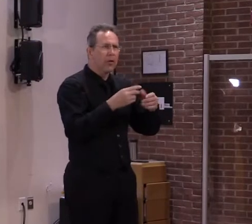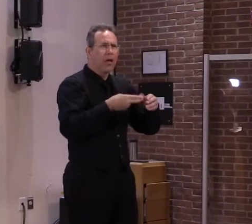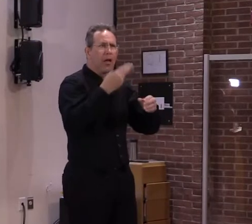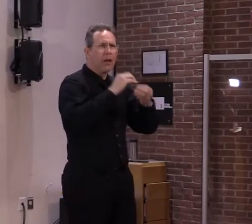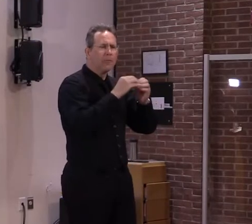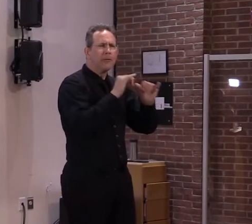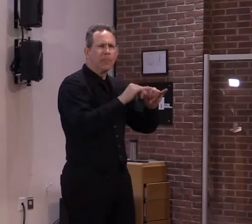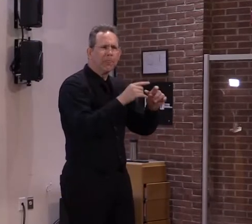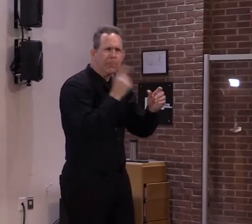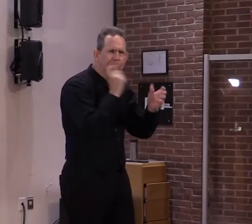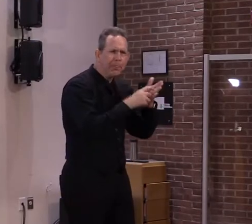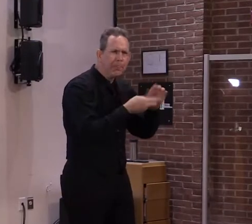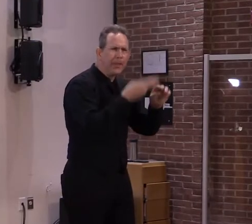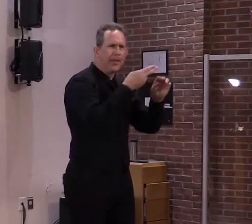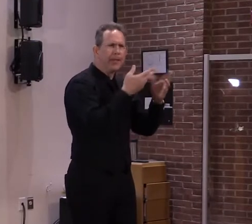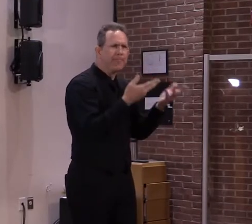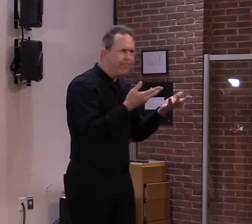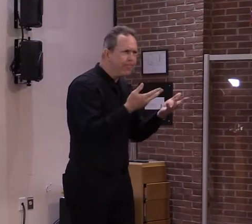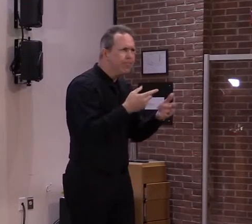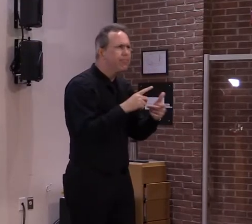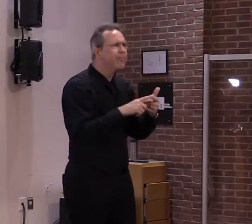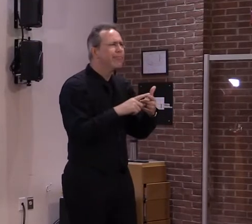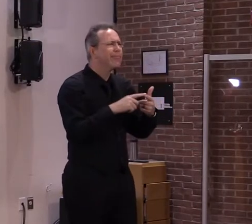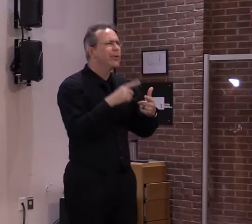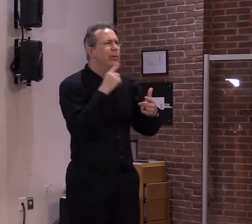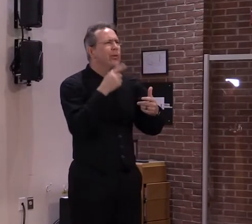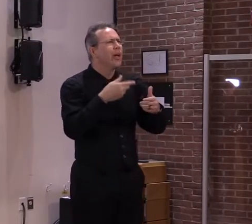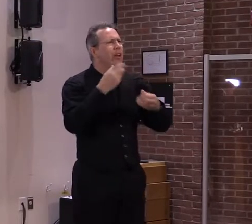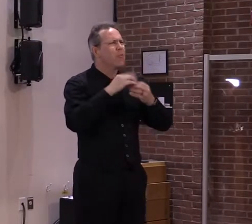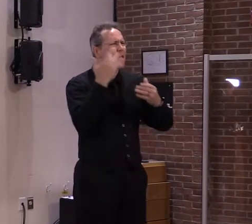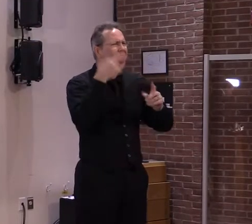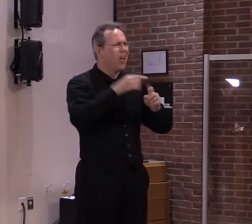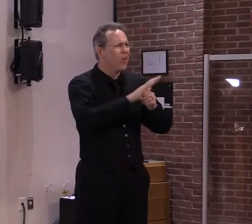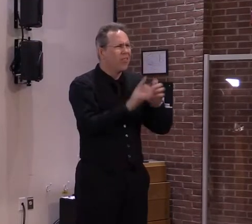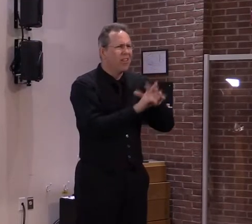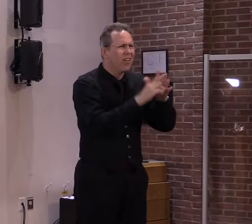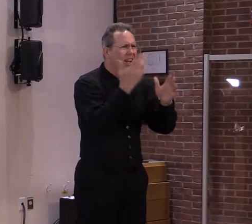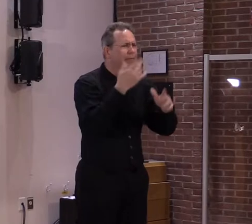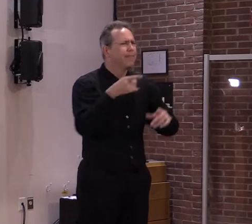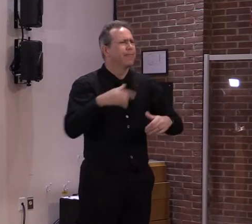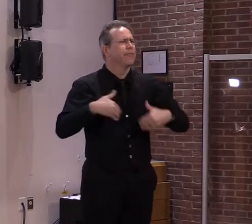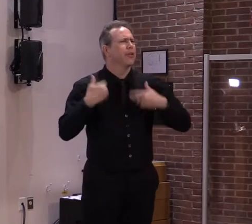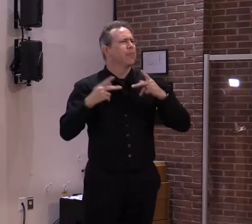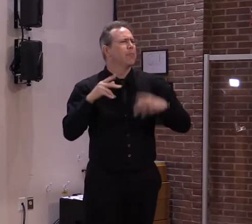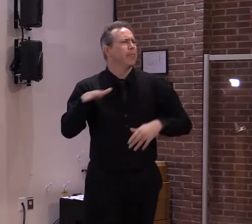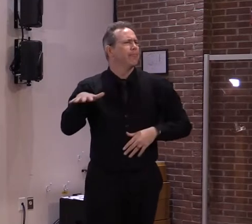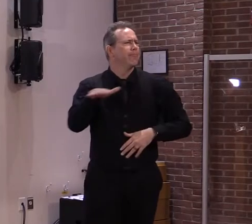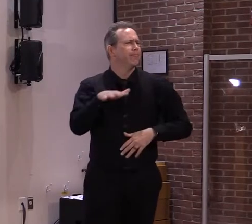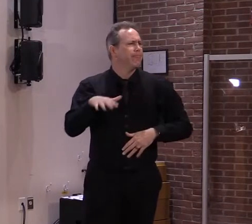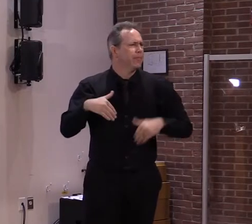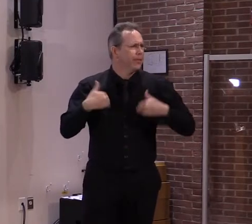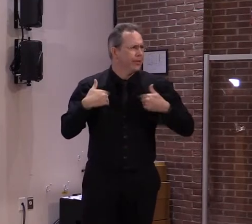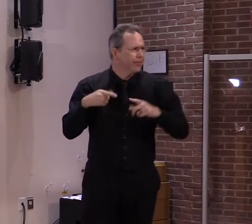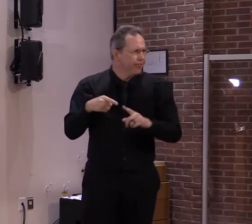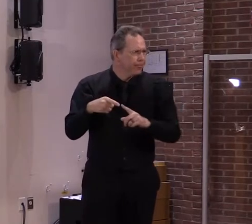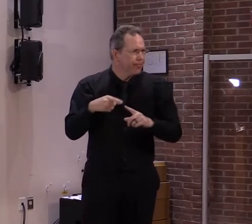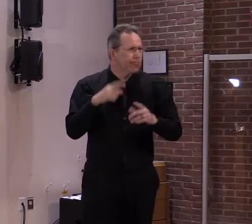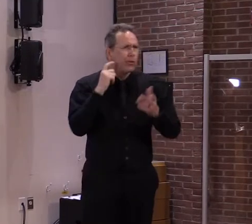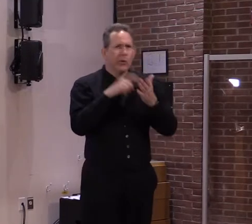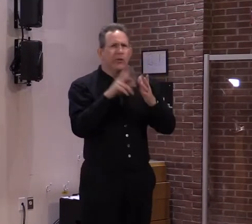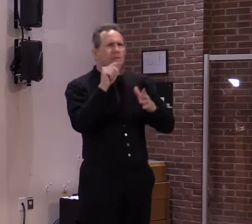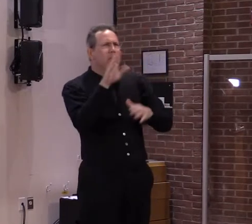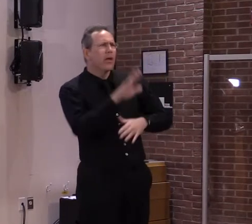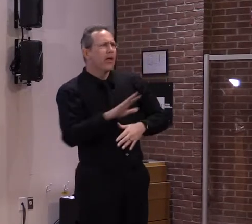Vermonters. We also continue to see geographical differences in case rates across Vermont.